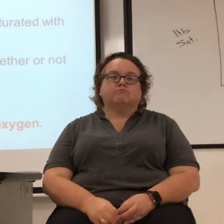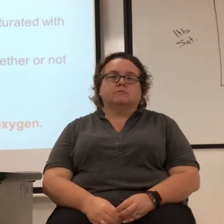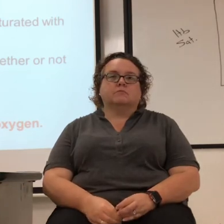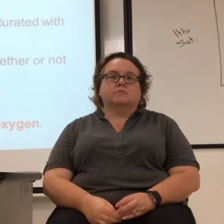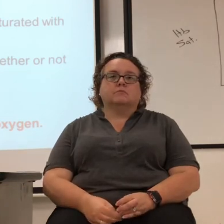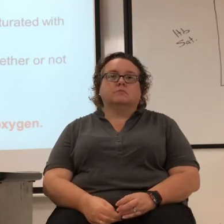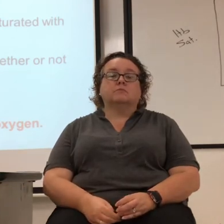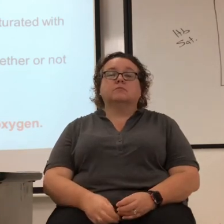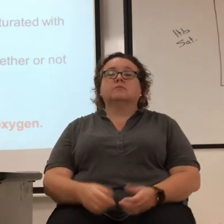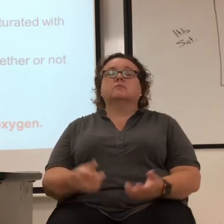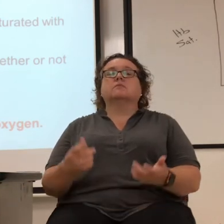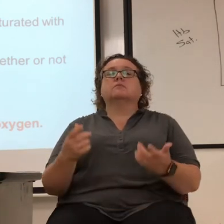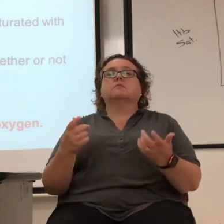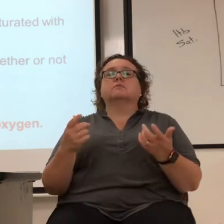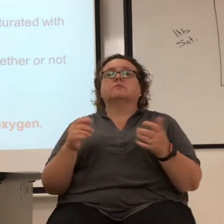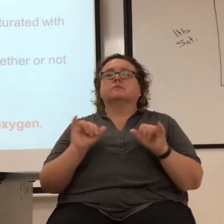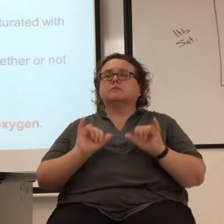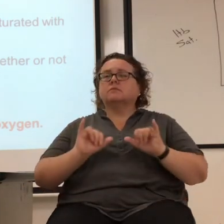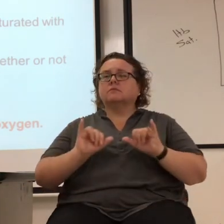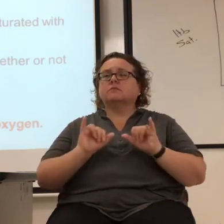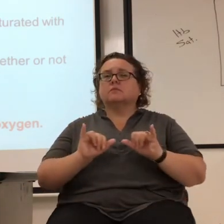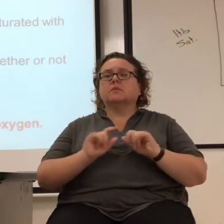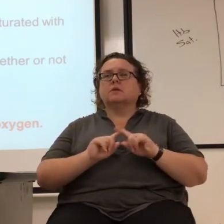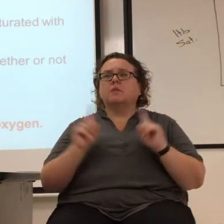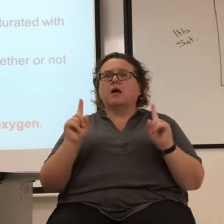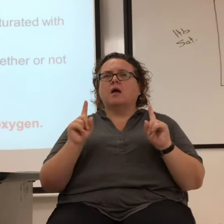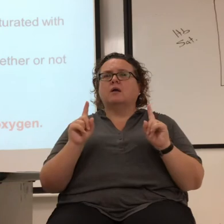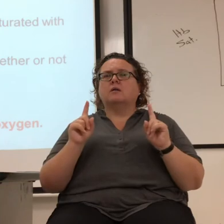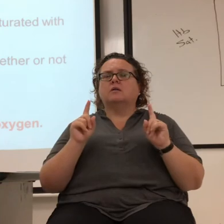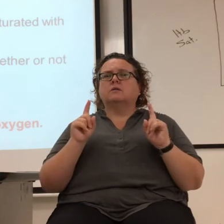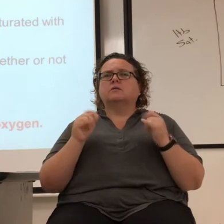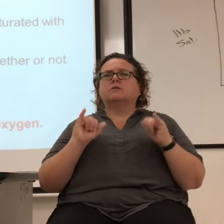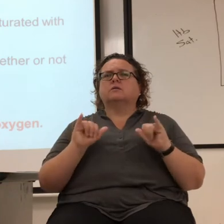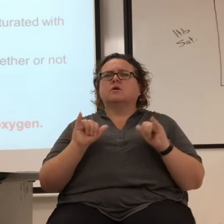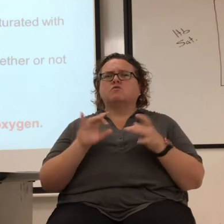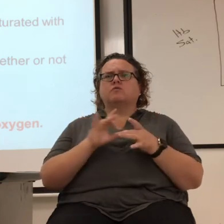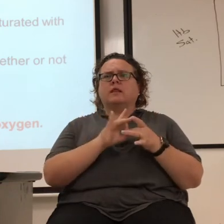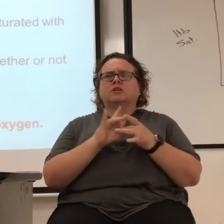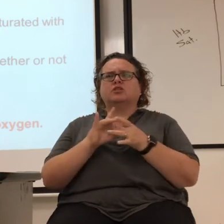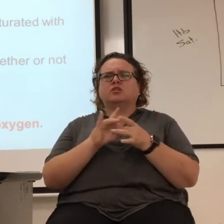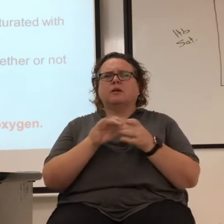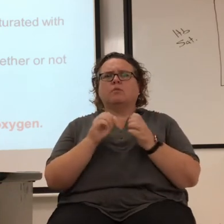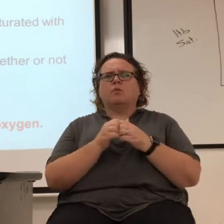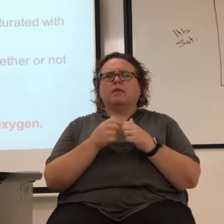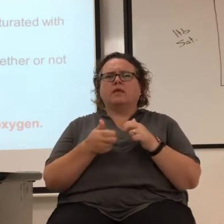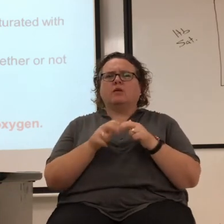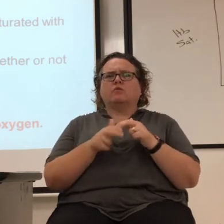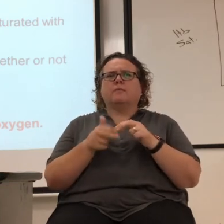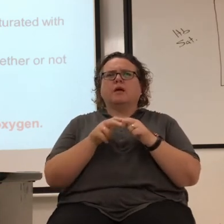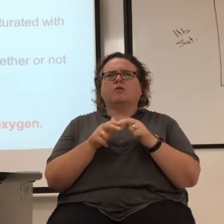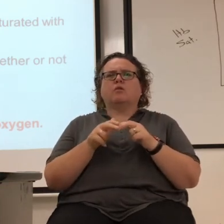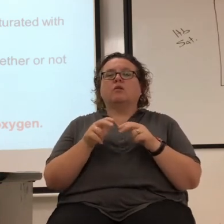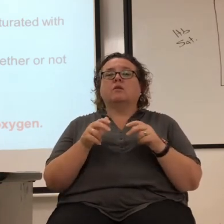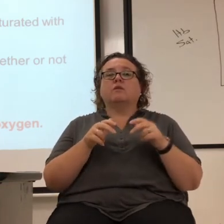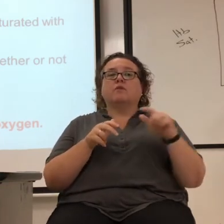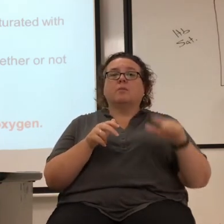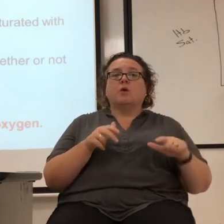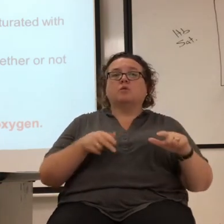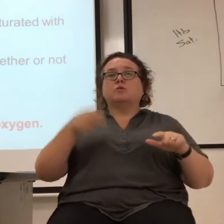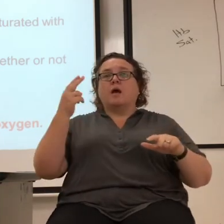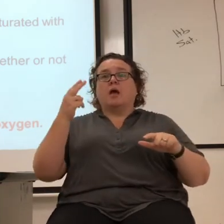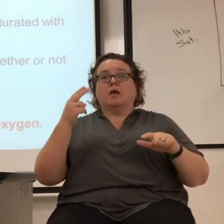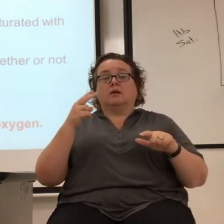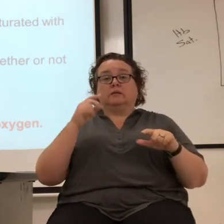And the question is, well, what's the relationship with these incremental increases from low to high? Is it a linear